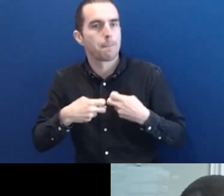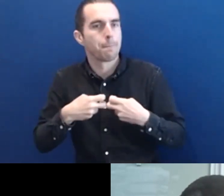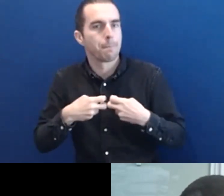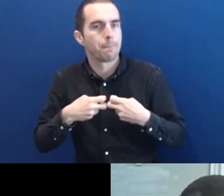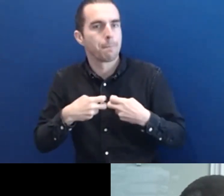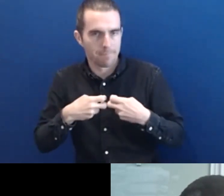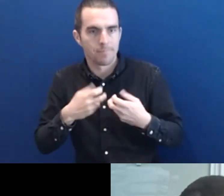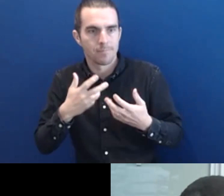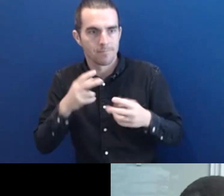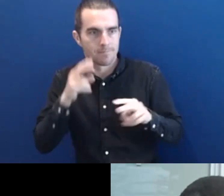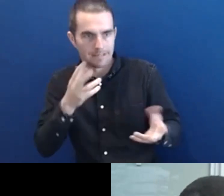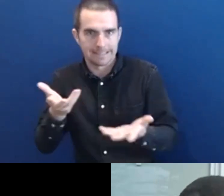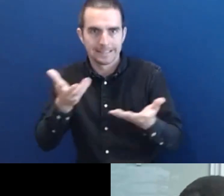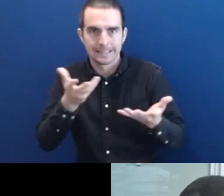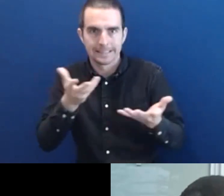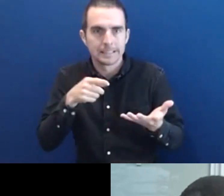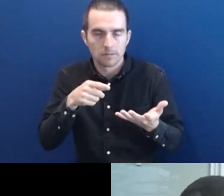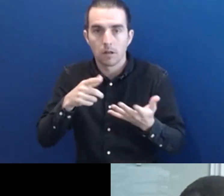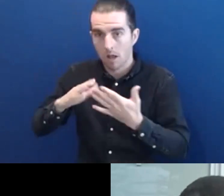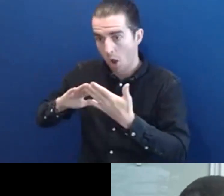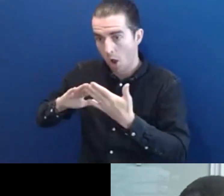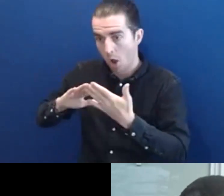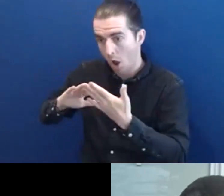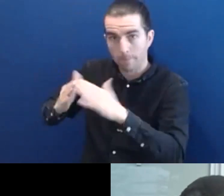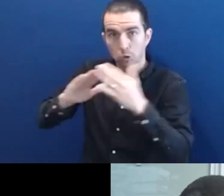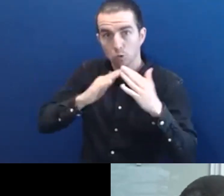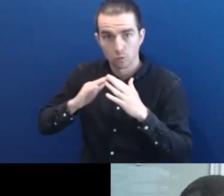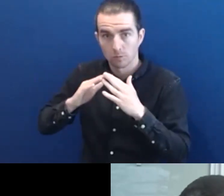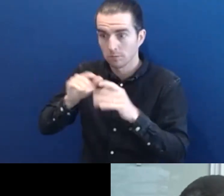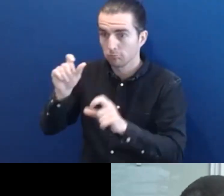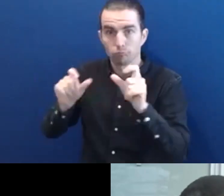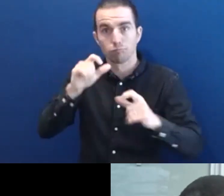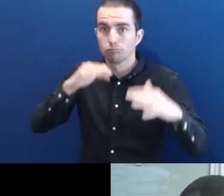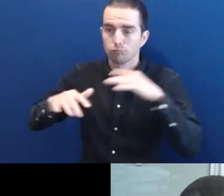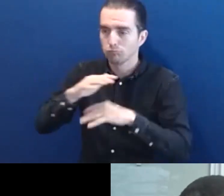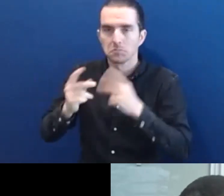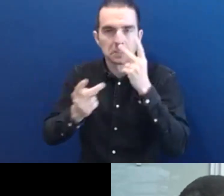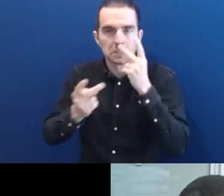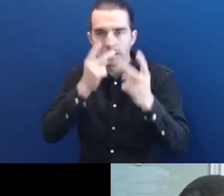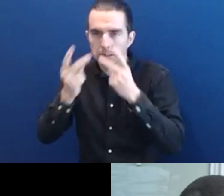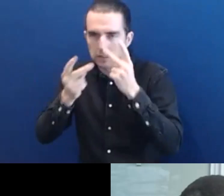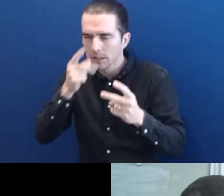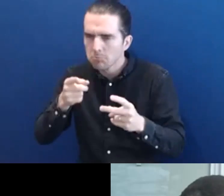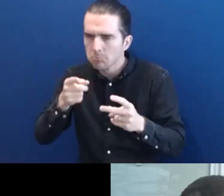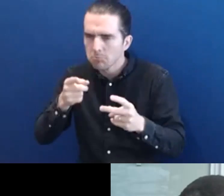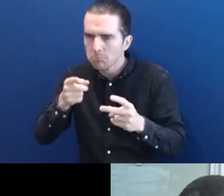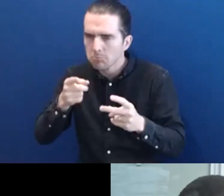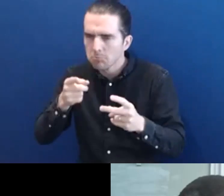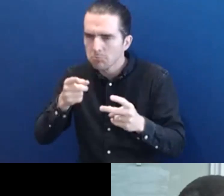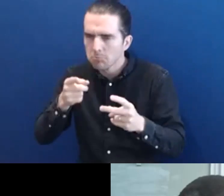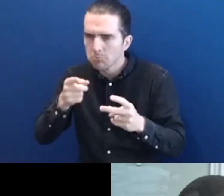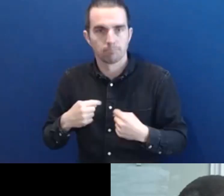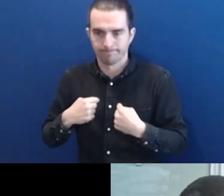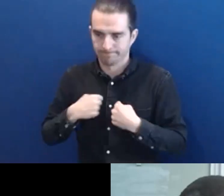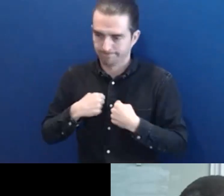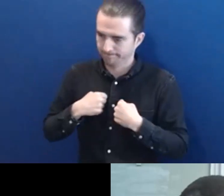South Sudan has been going for a long years under conflict, and